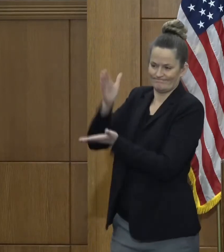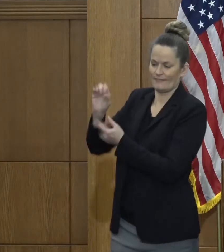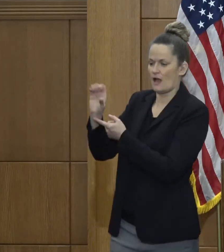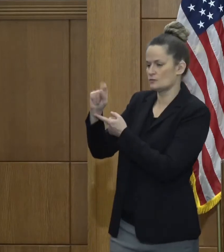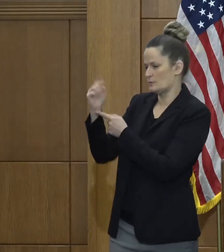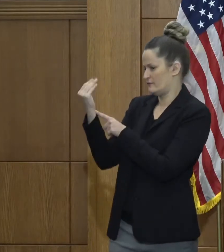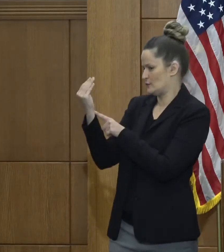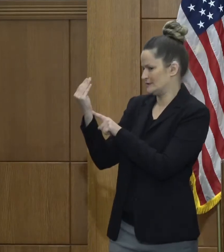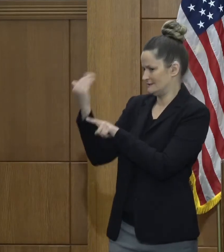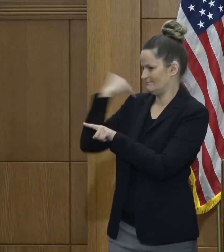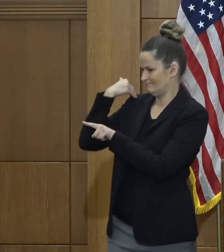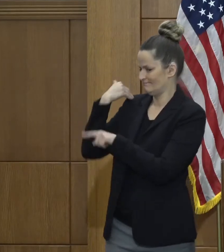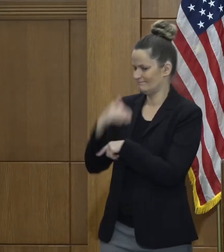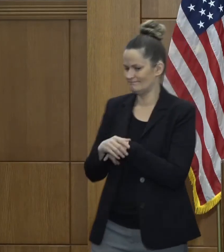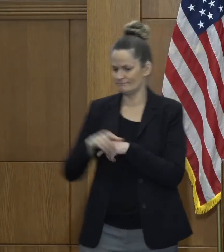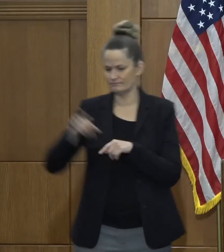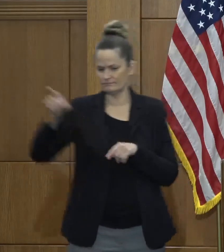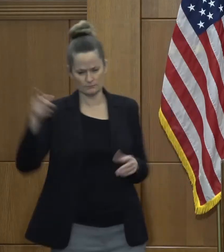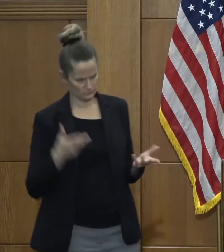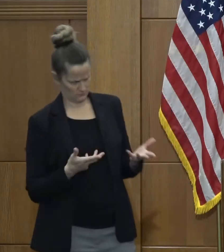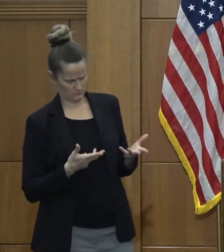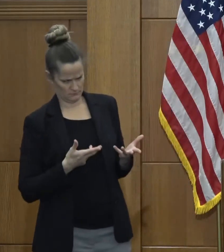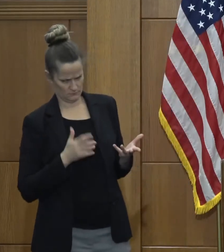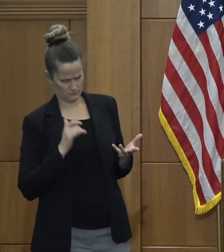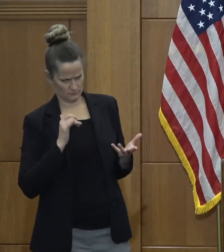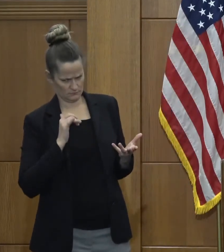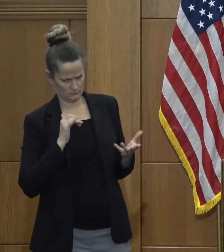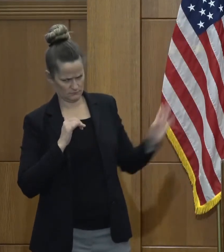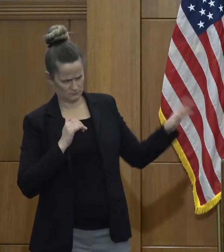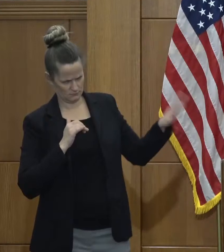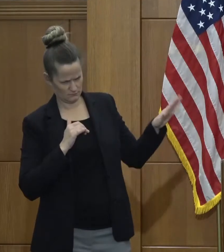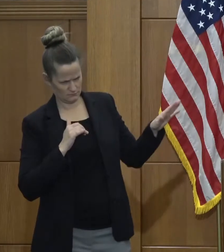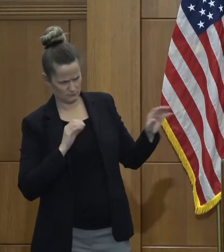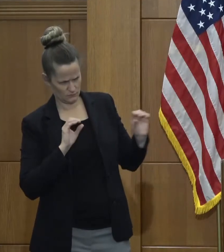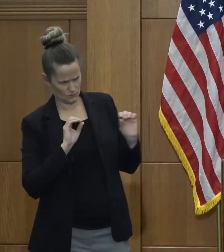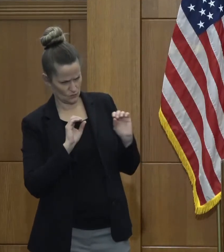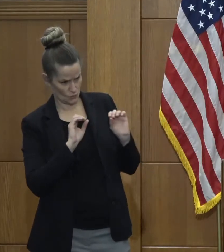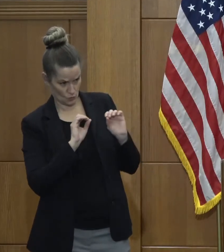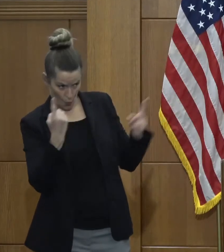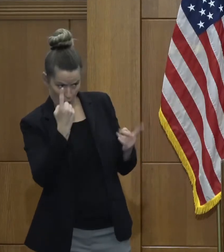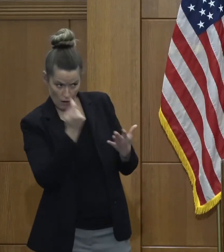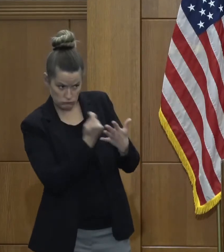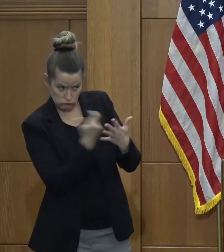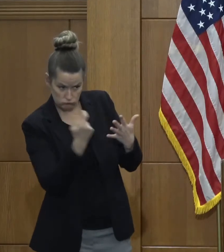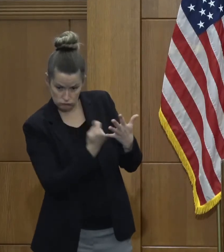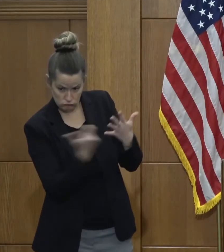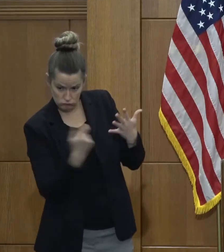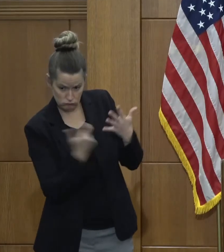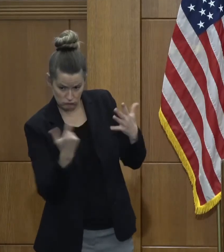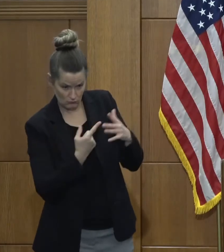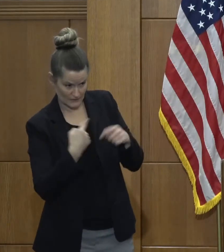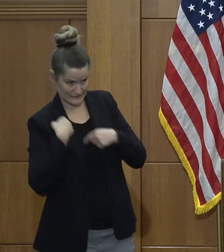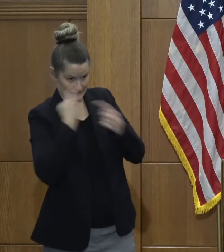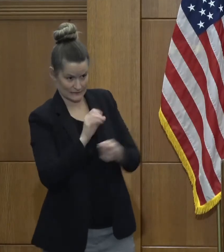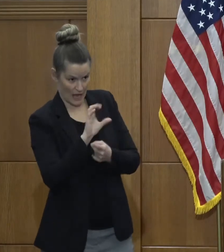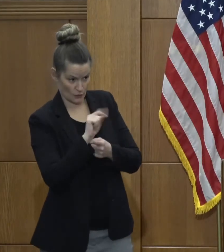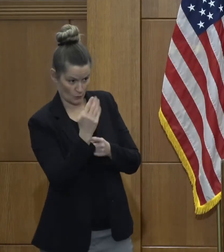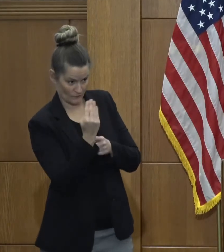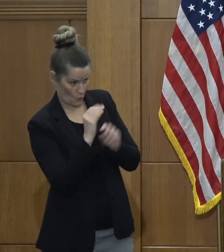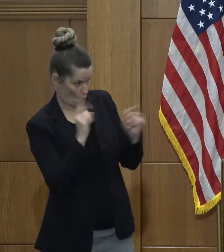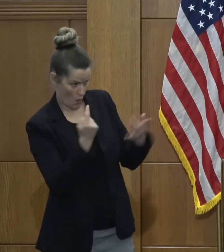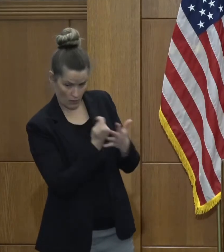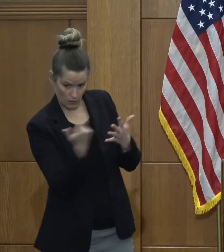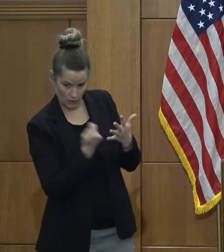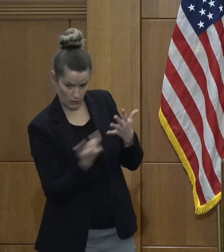So no one's been purged from the rolls since October 14th? The last time that records were